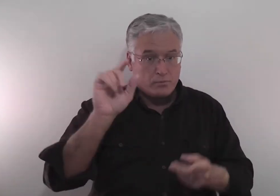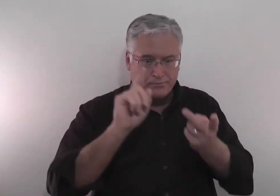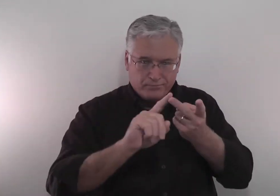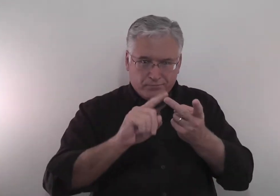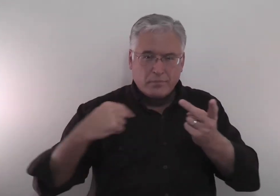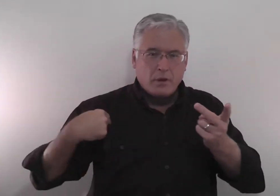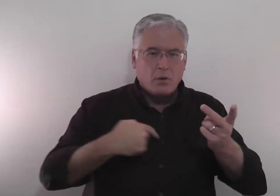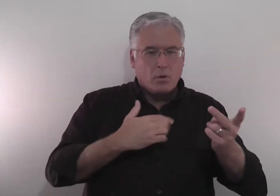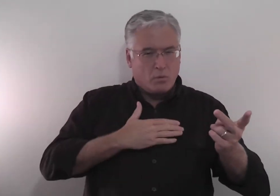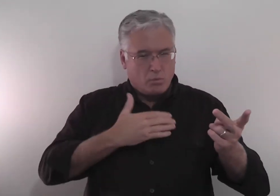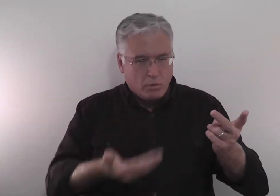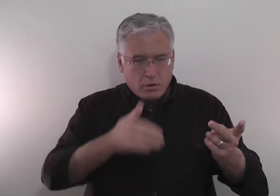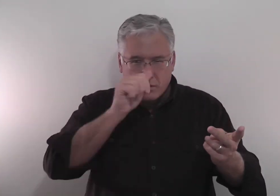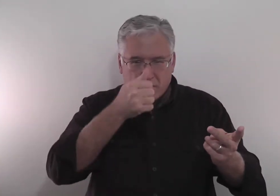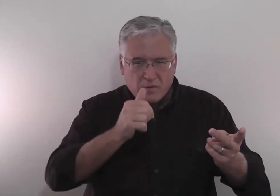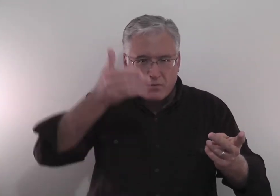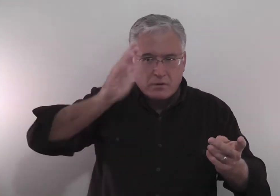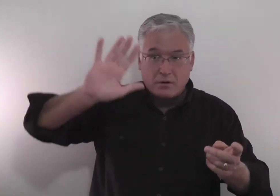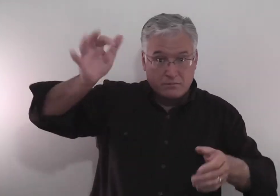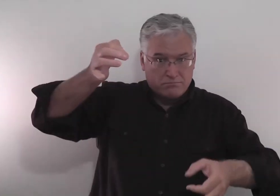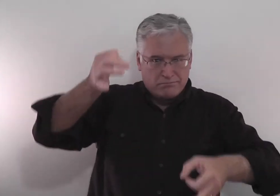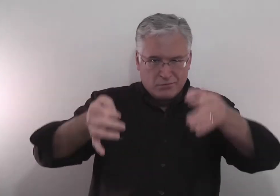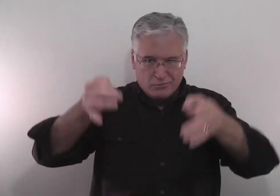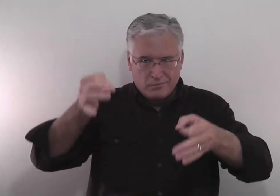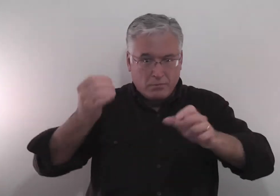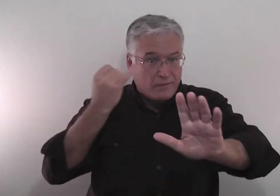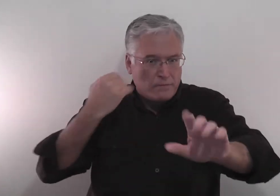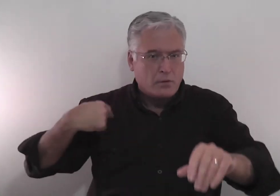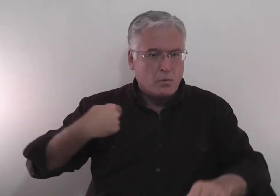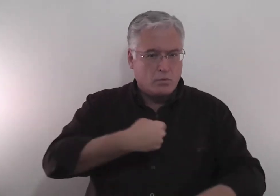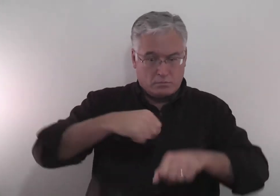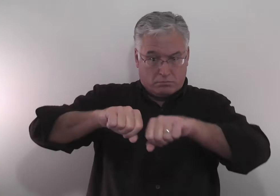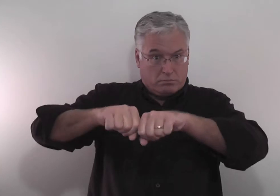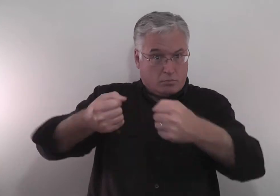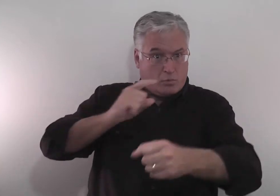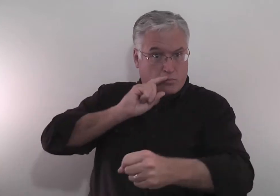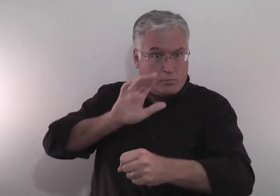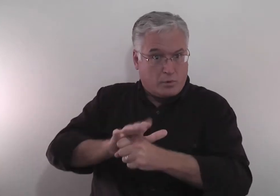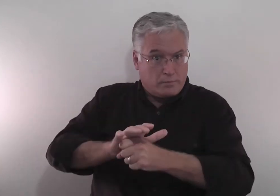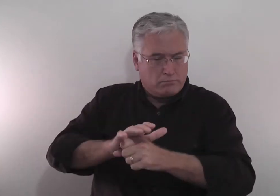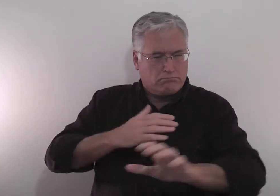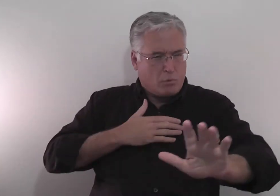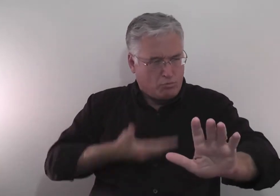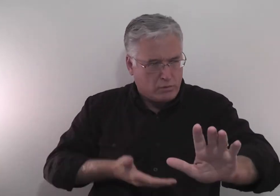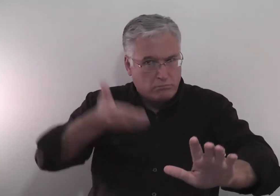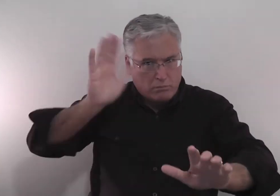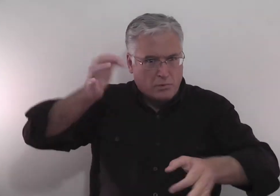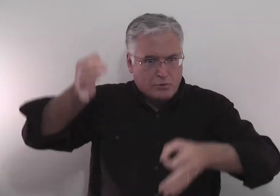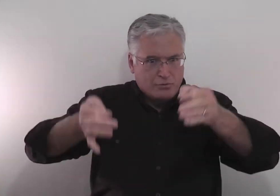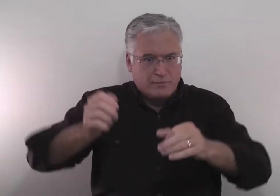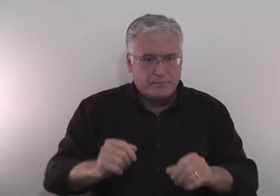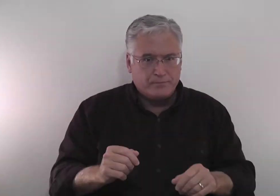really truthful. And also, that we're willing to suffer God's judgment, if we break our